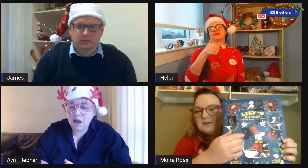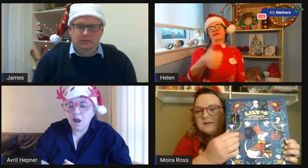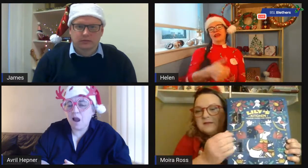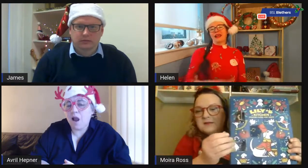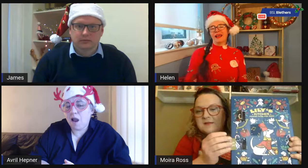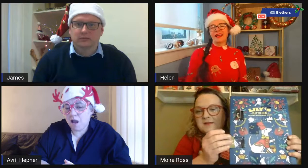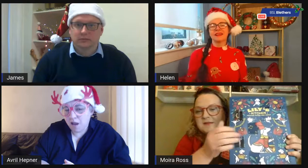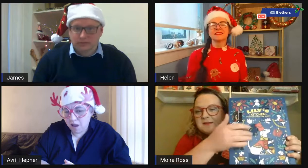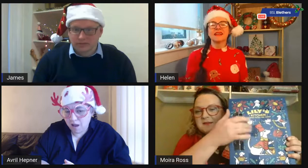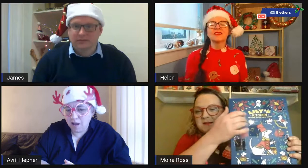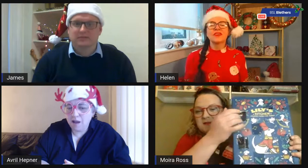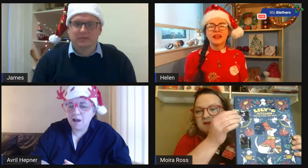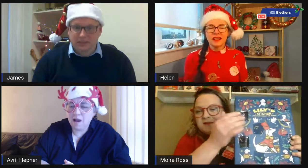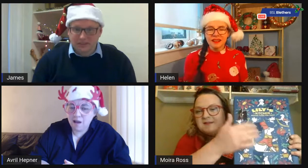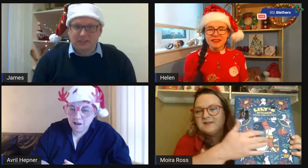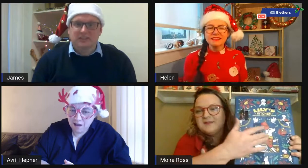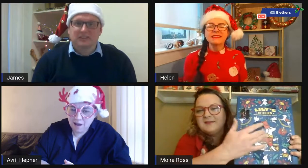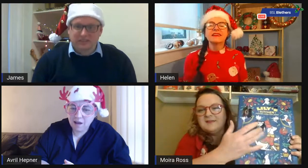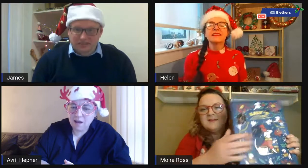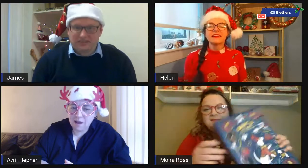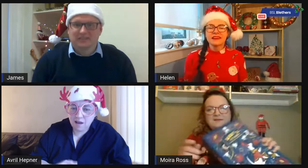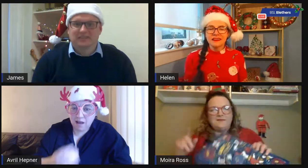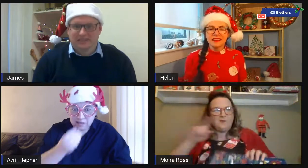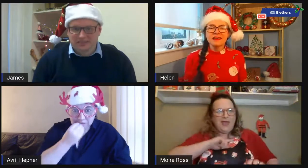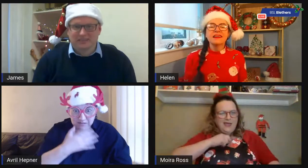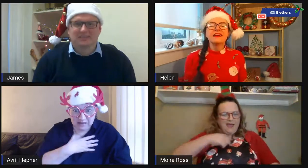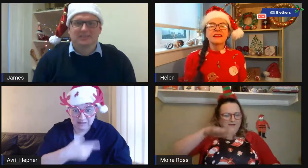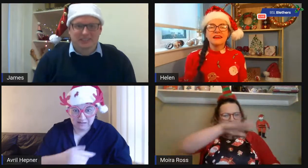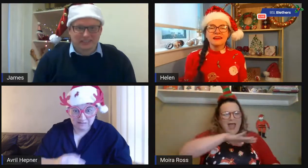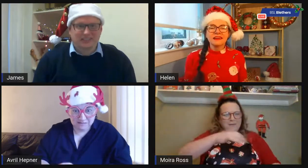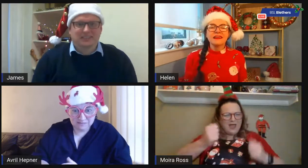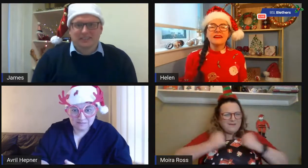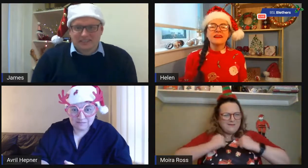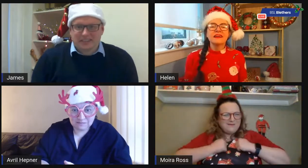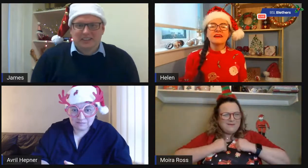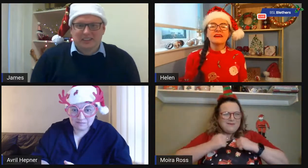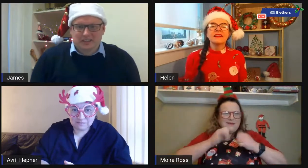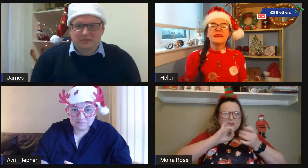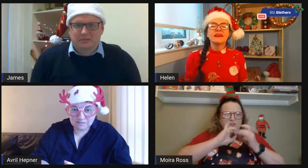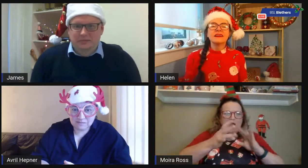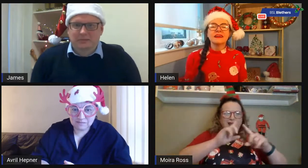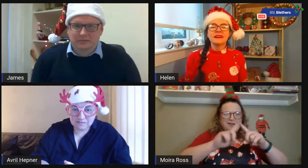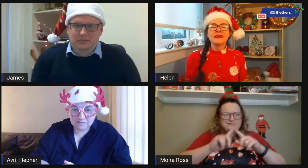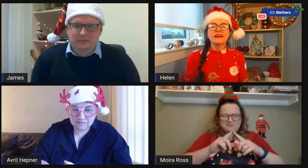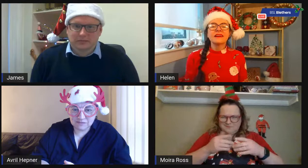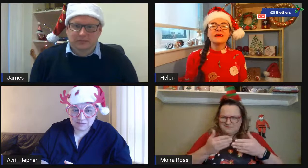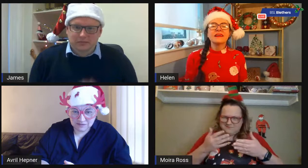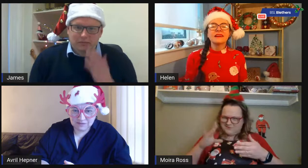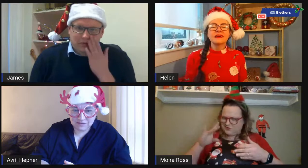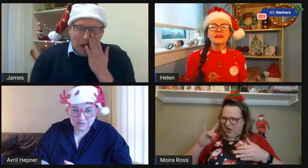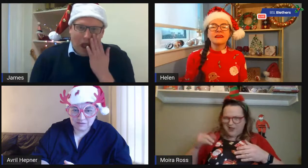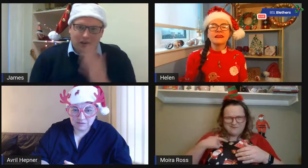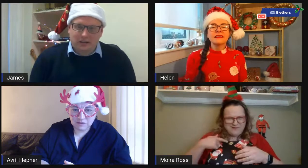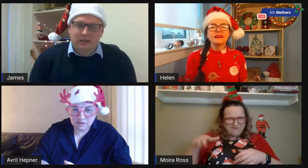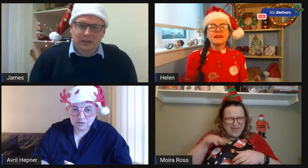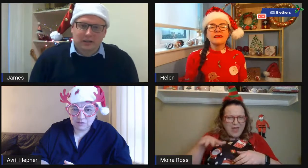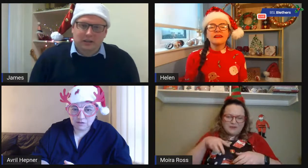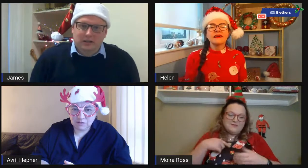advent calendar, little doggy advent calendar, because we all have ours. So it seemed